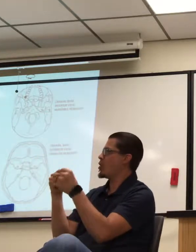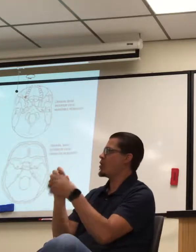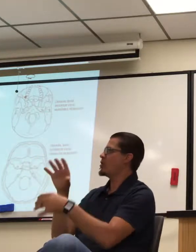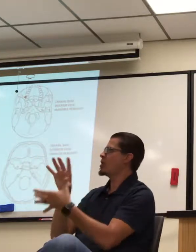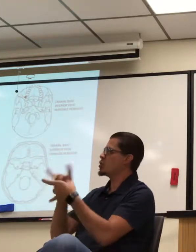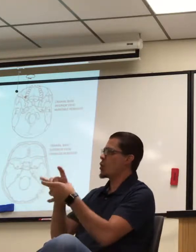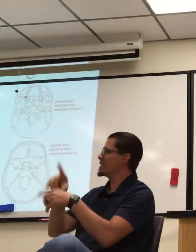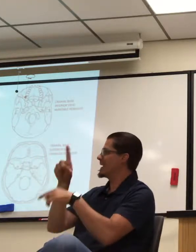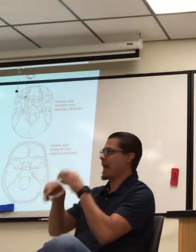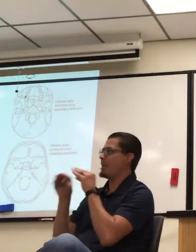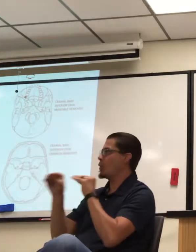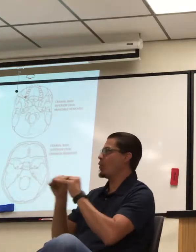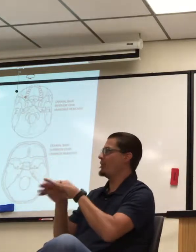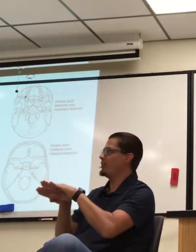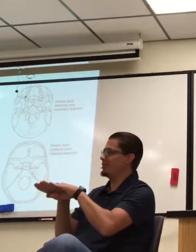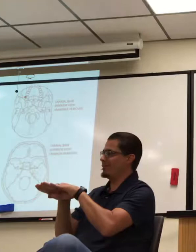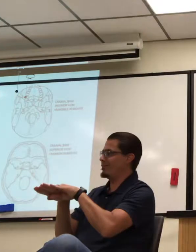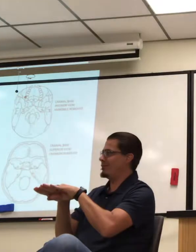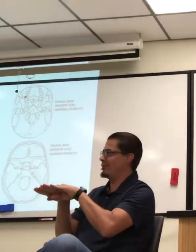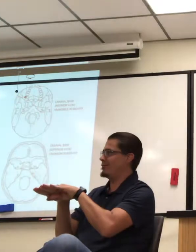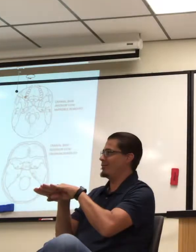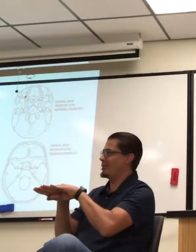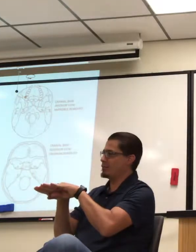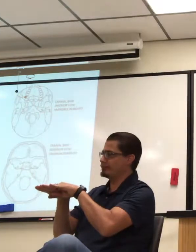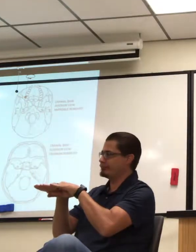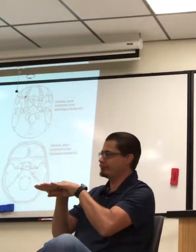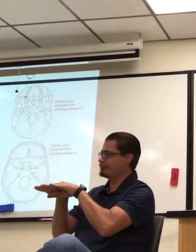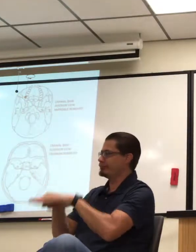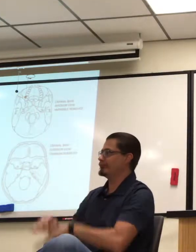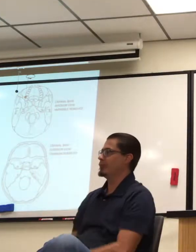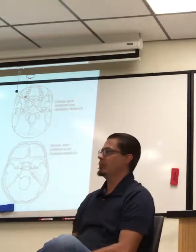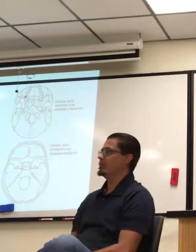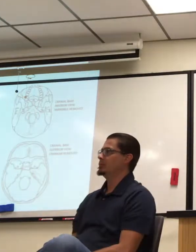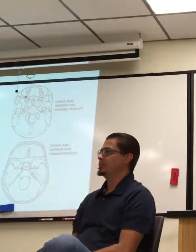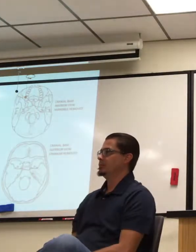immovable. Don't move.